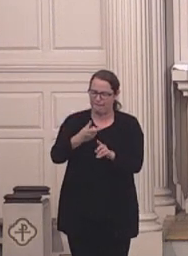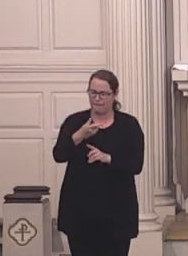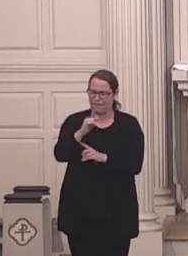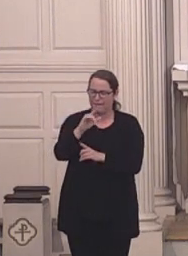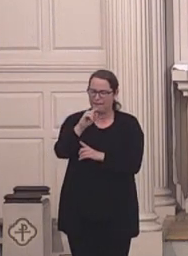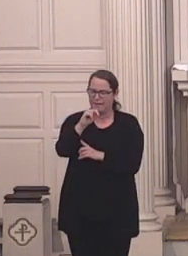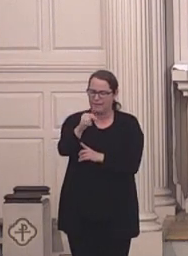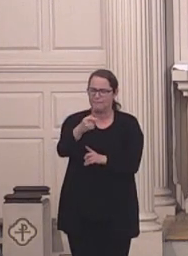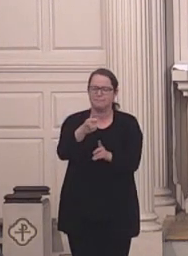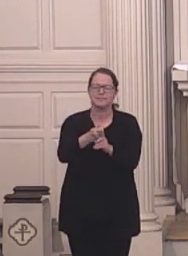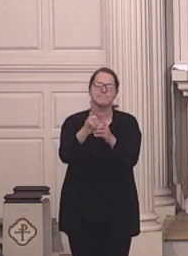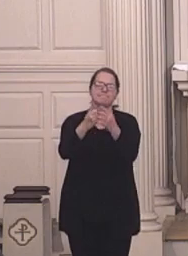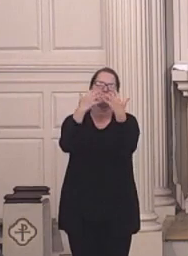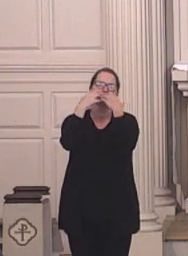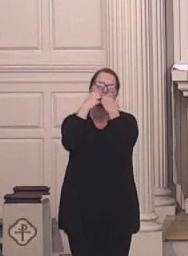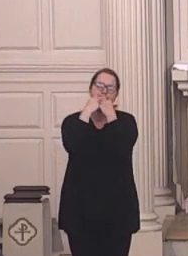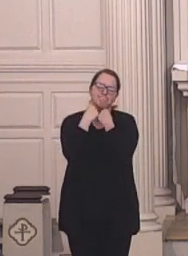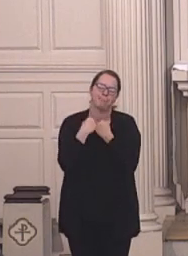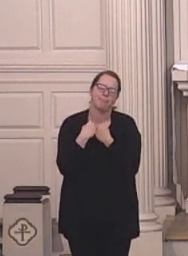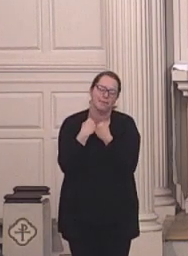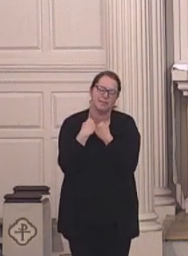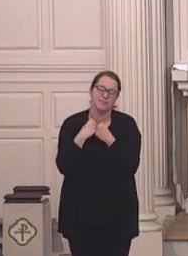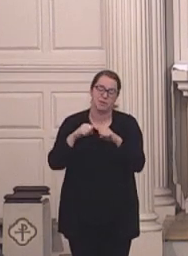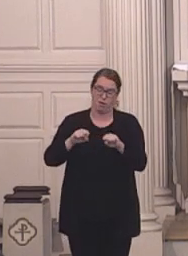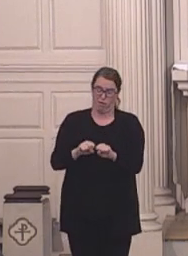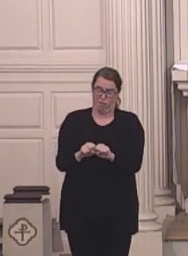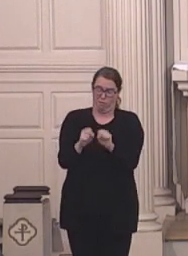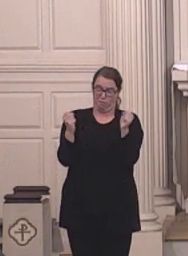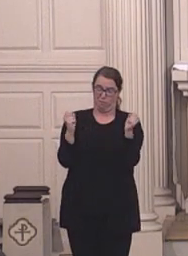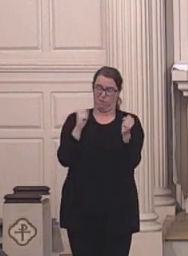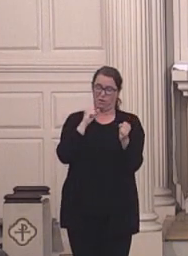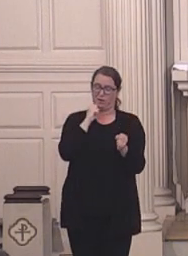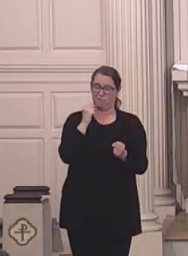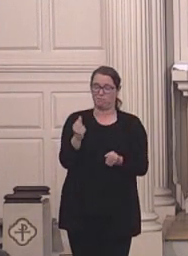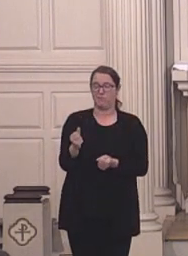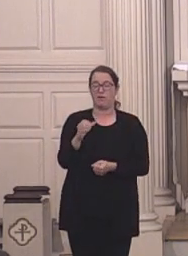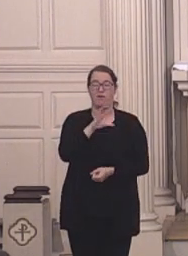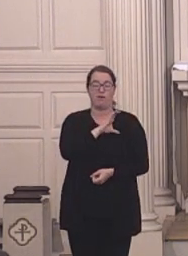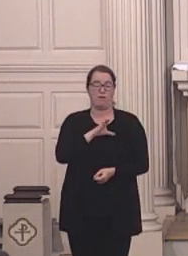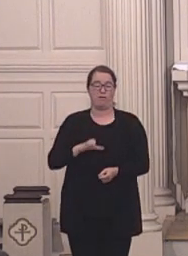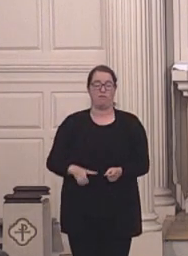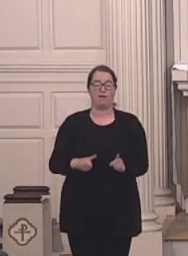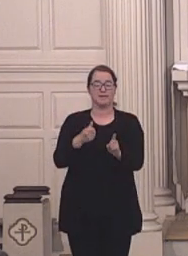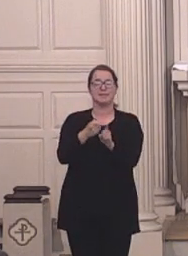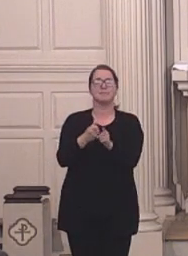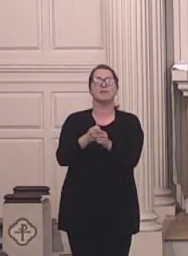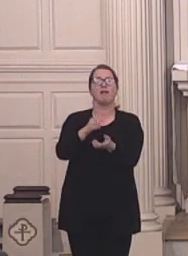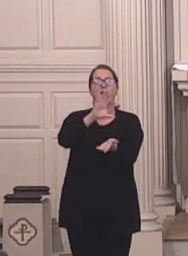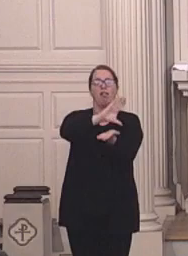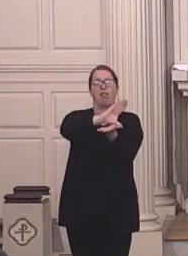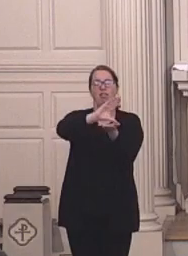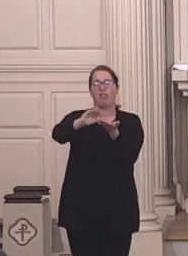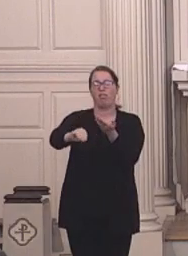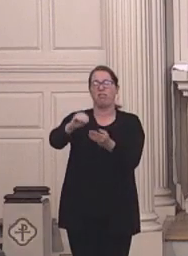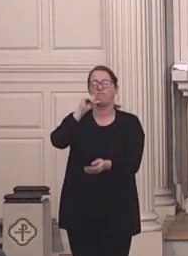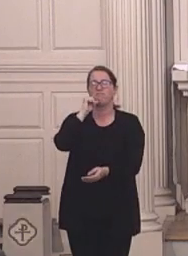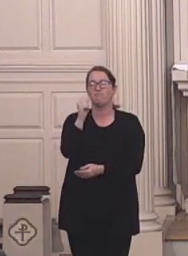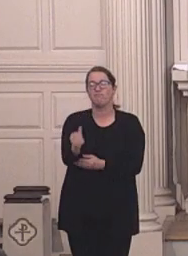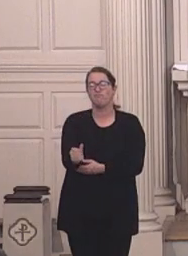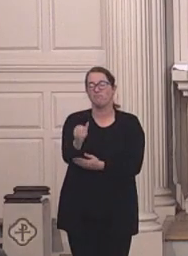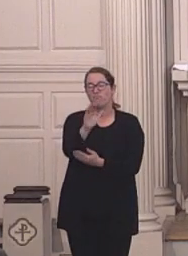divides, breaking, but the sign derives. Jesus still the